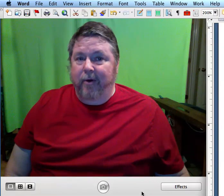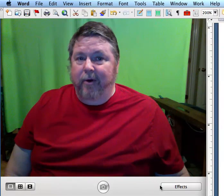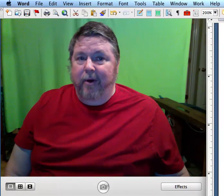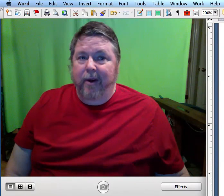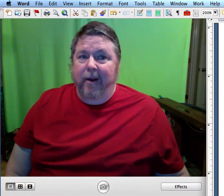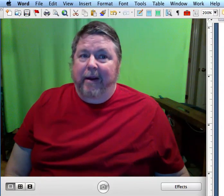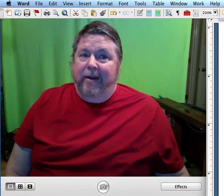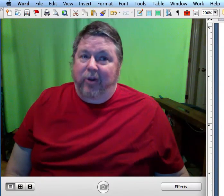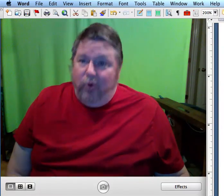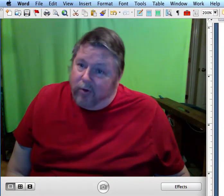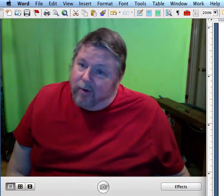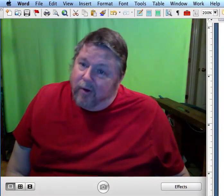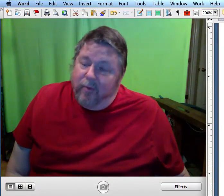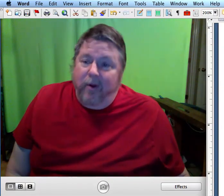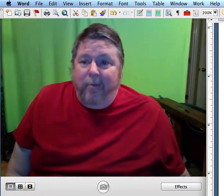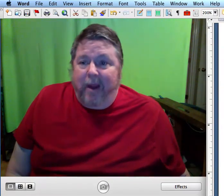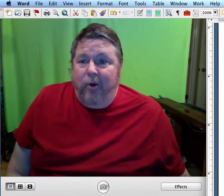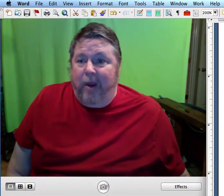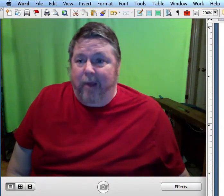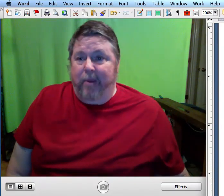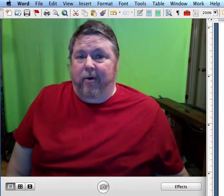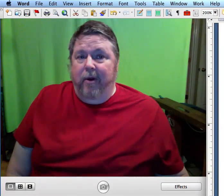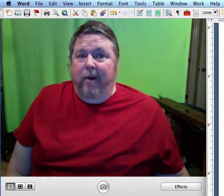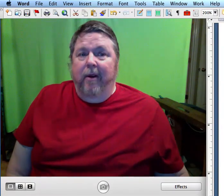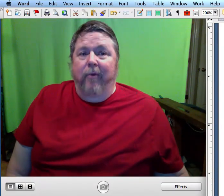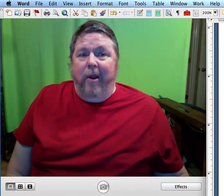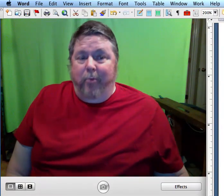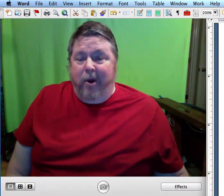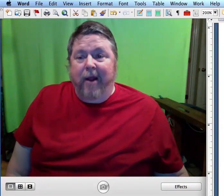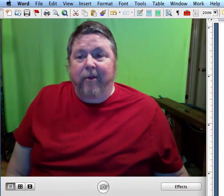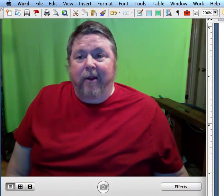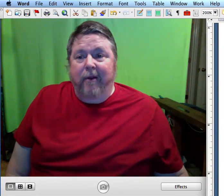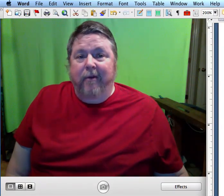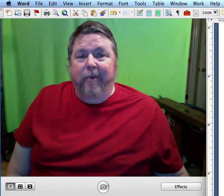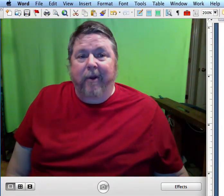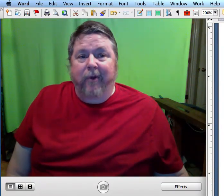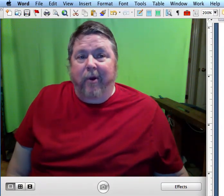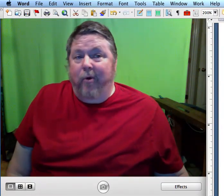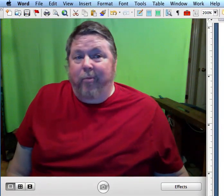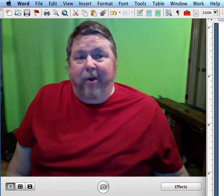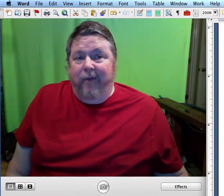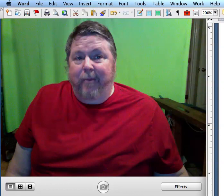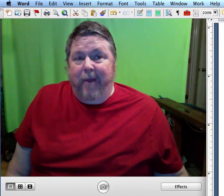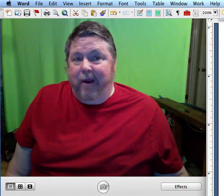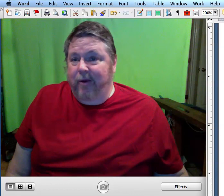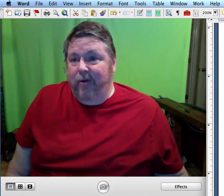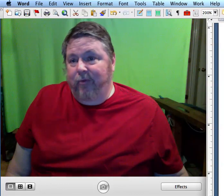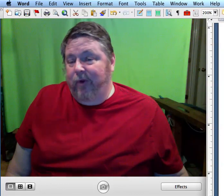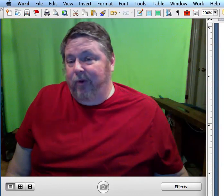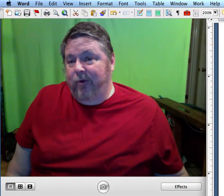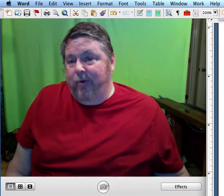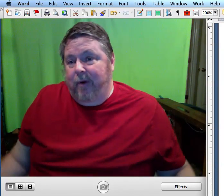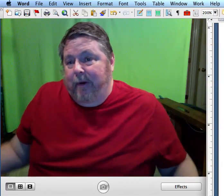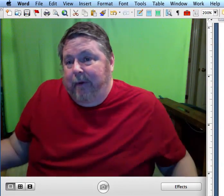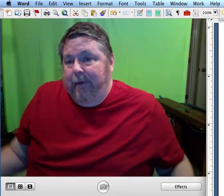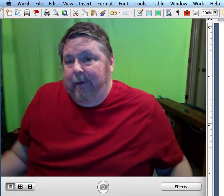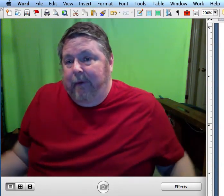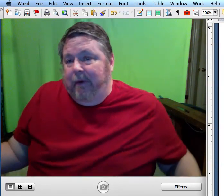better. You're the only one who can make you get better. We can point out things, but if you don't incorporate the feedback into your future